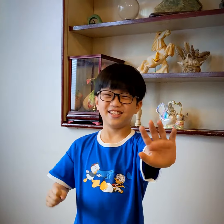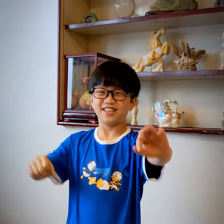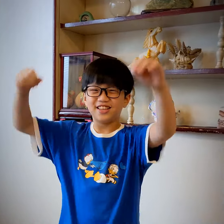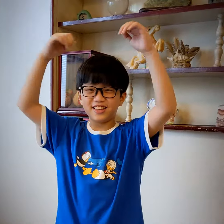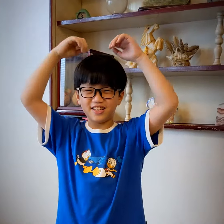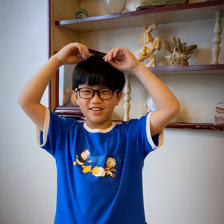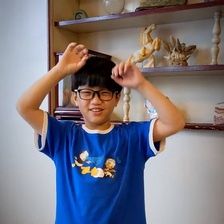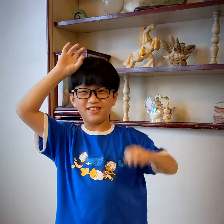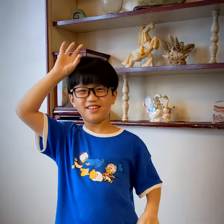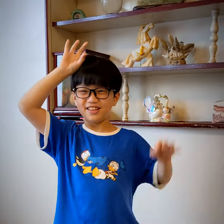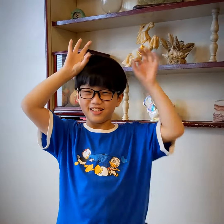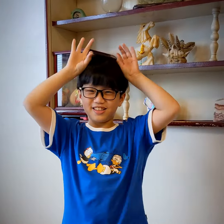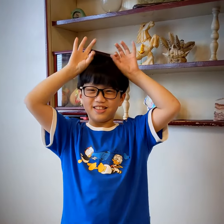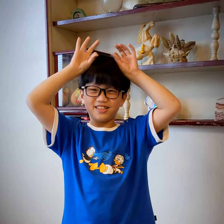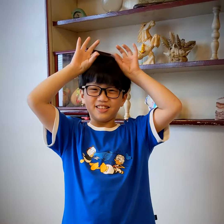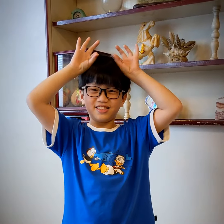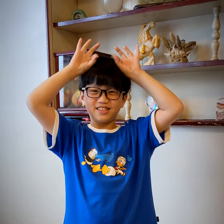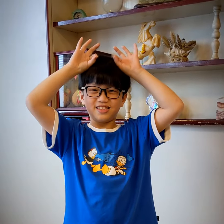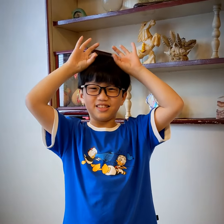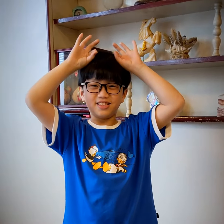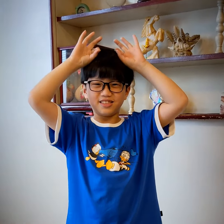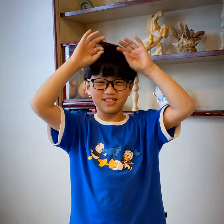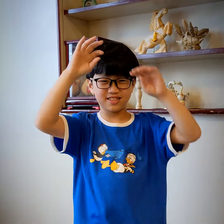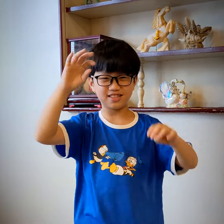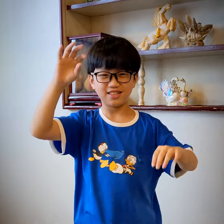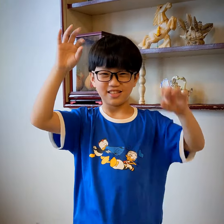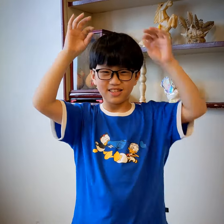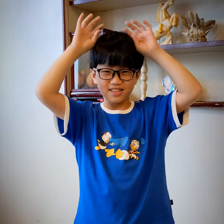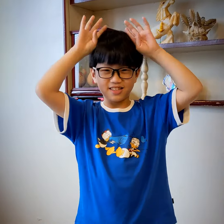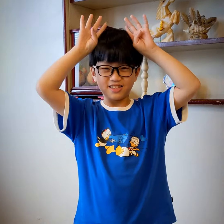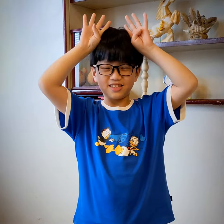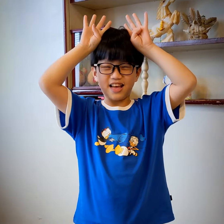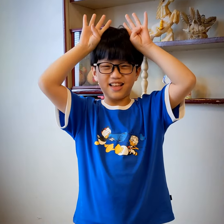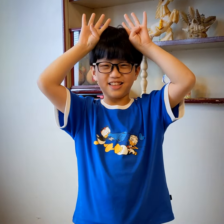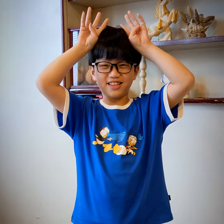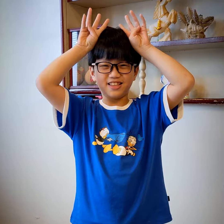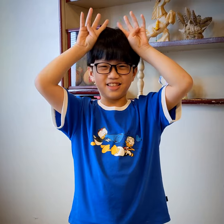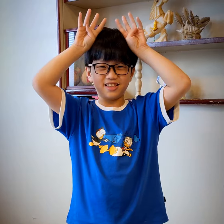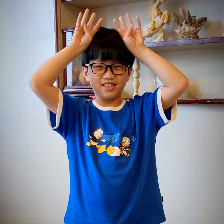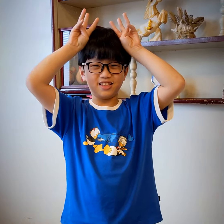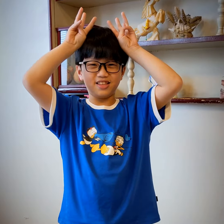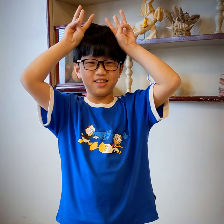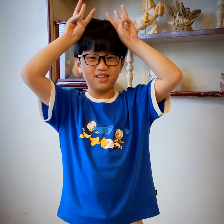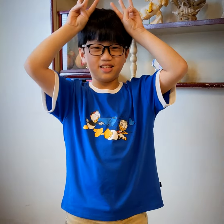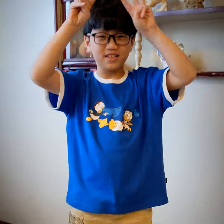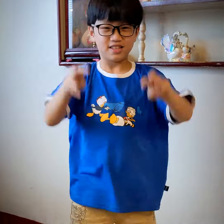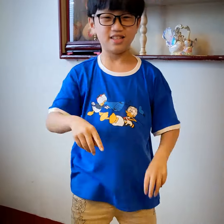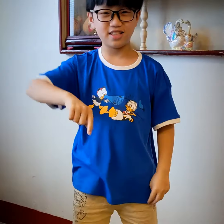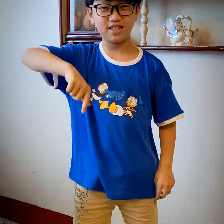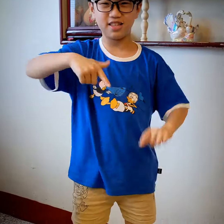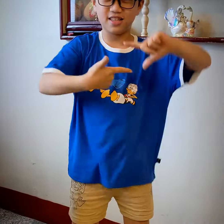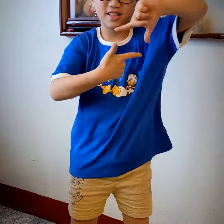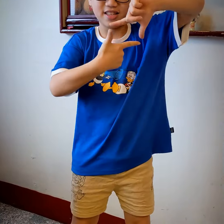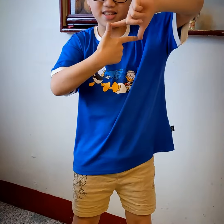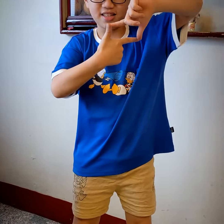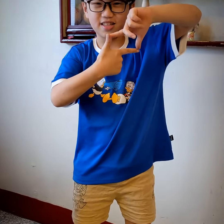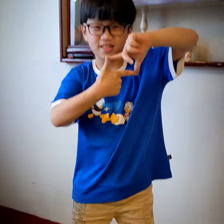I don't think I you My and heart My heart still in awe I wish you all the